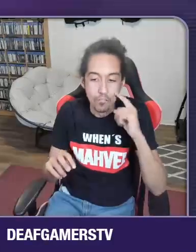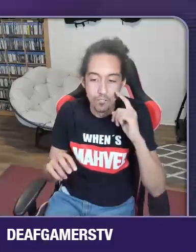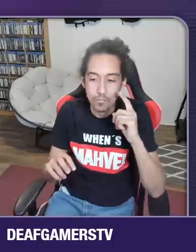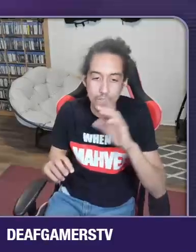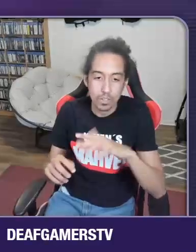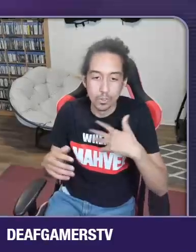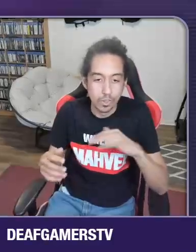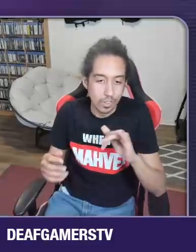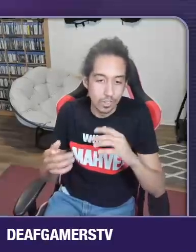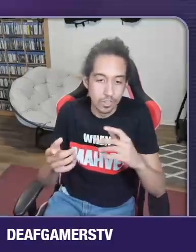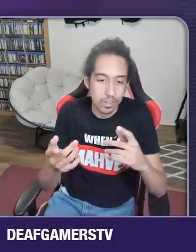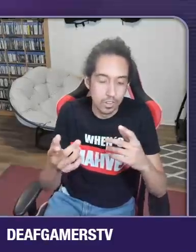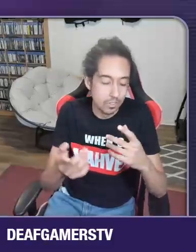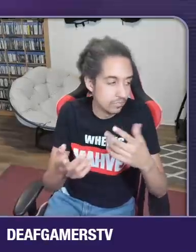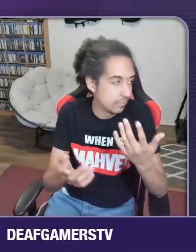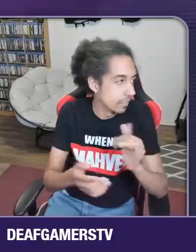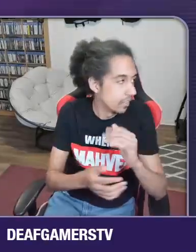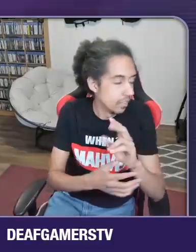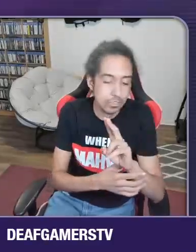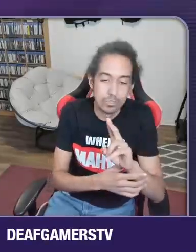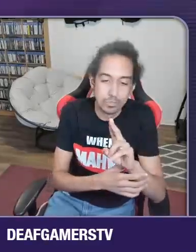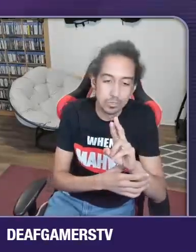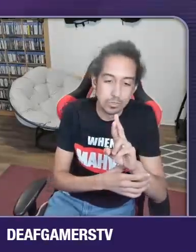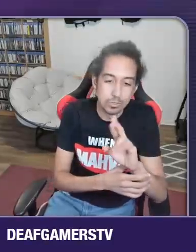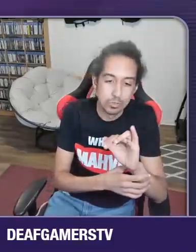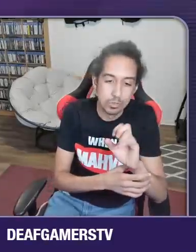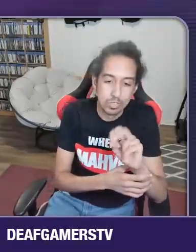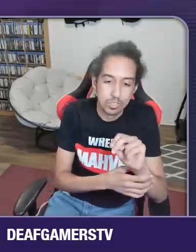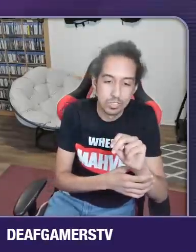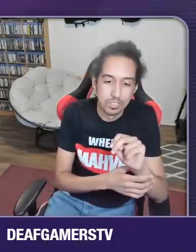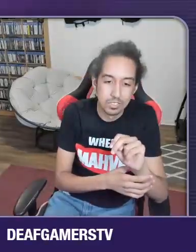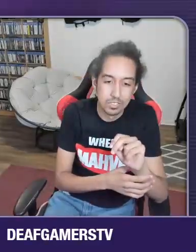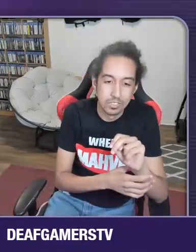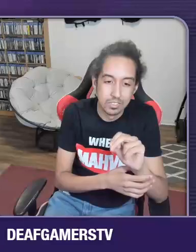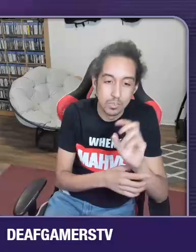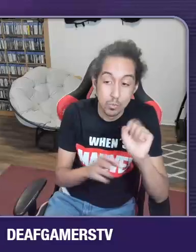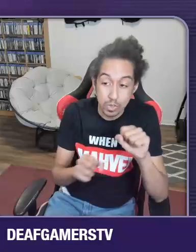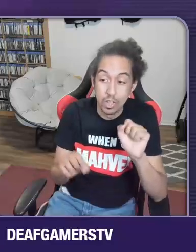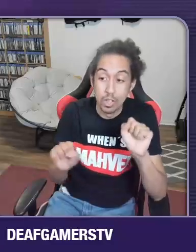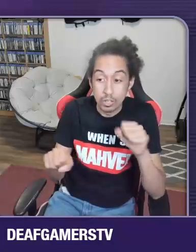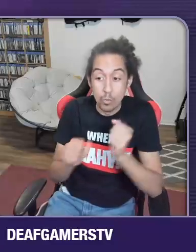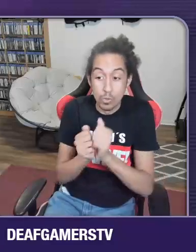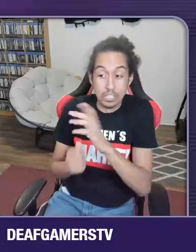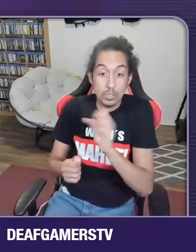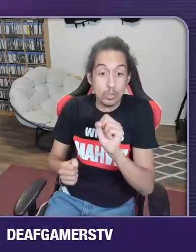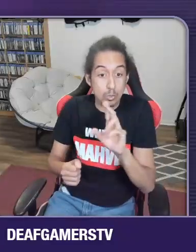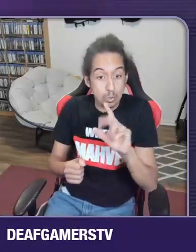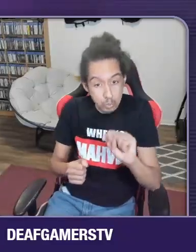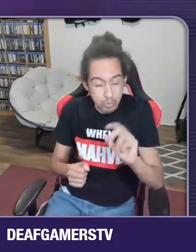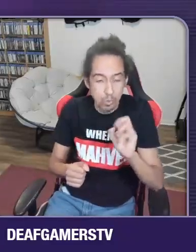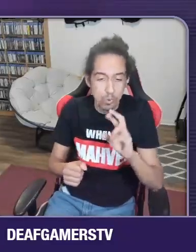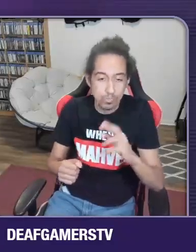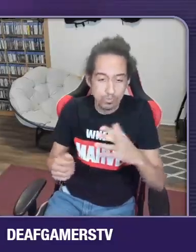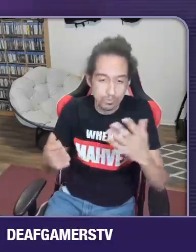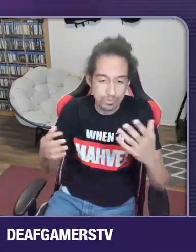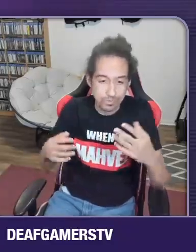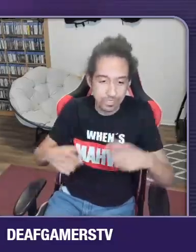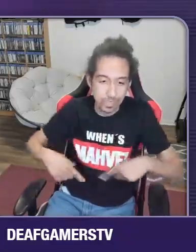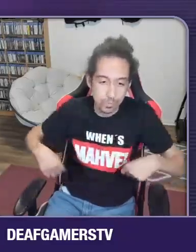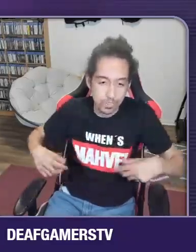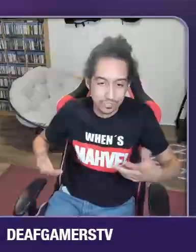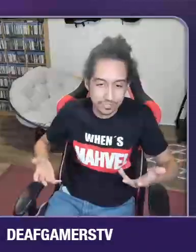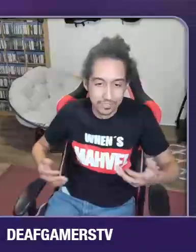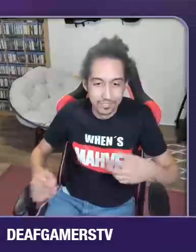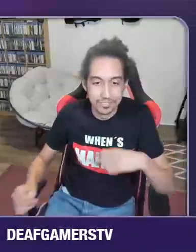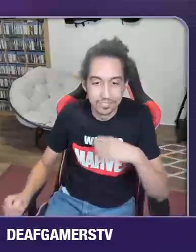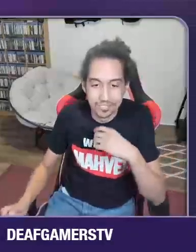buffs that Vega got, but so far, so clean. I'm surprised Metro didn't press it. You're